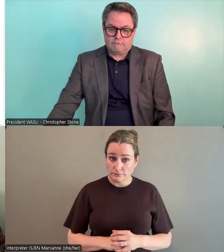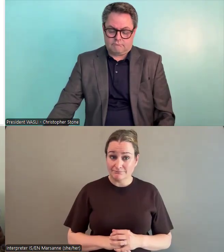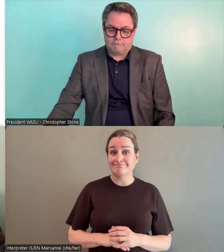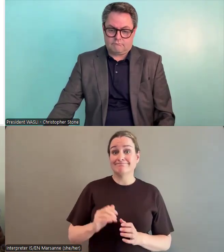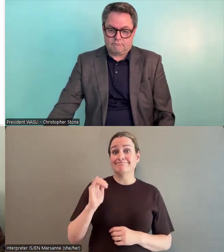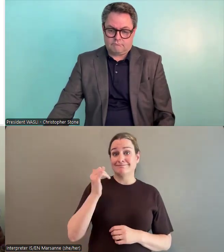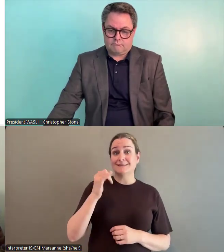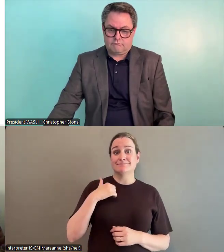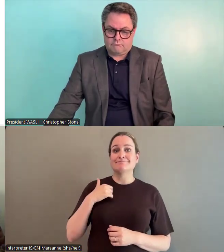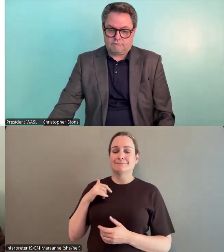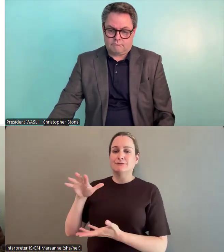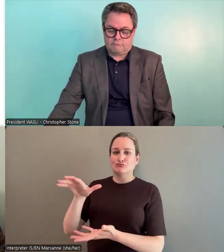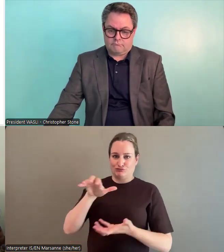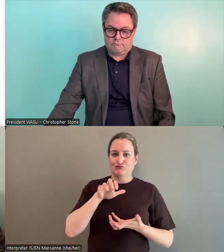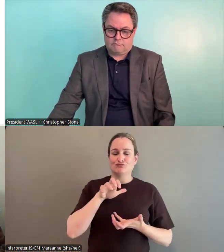Yes, I've received them.